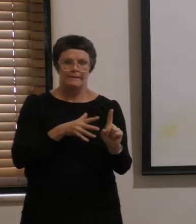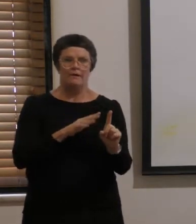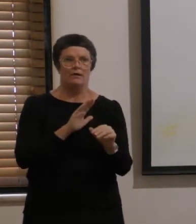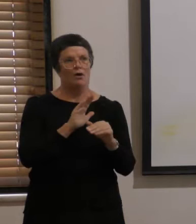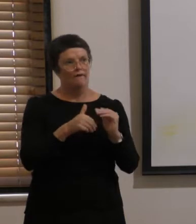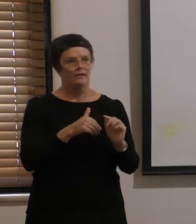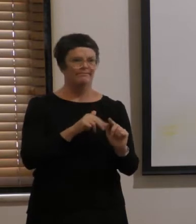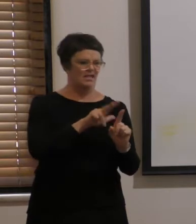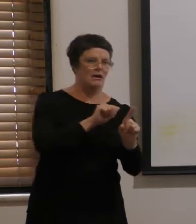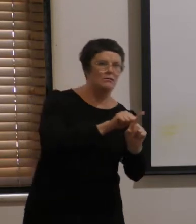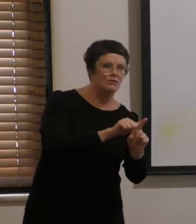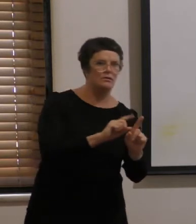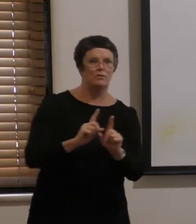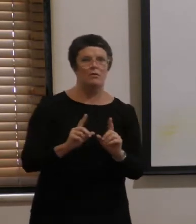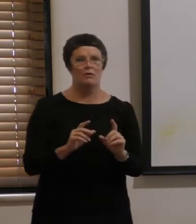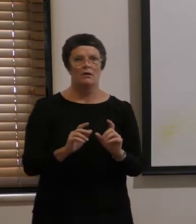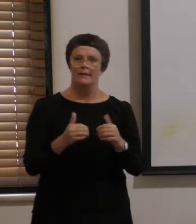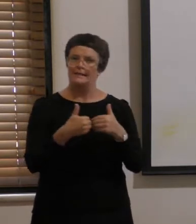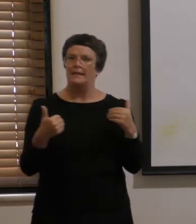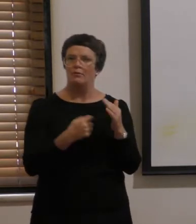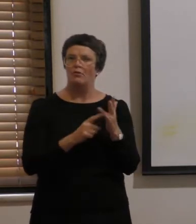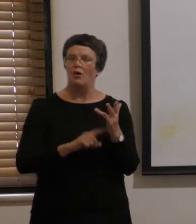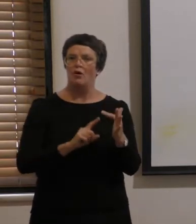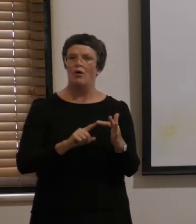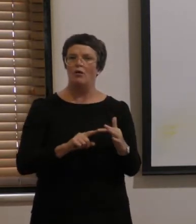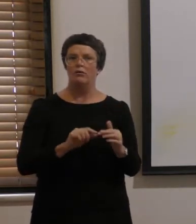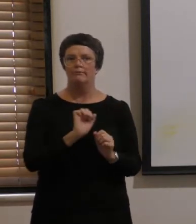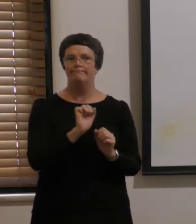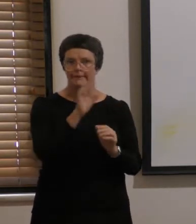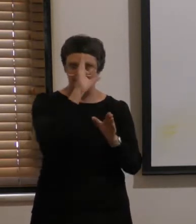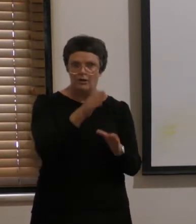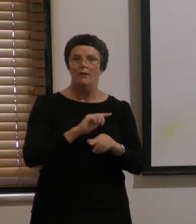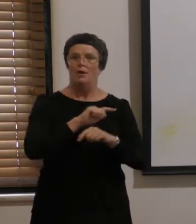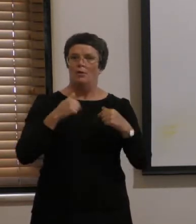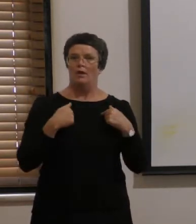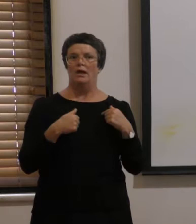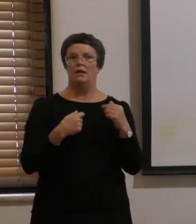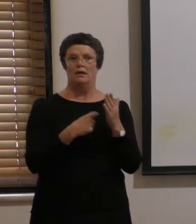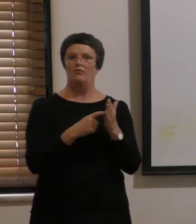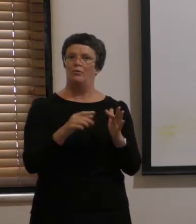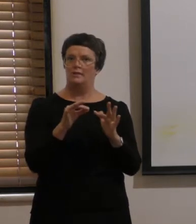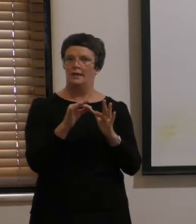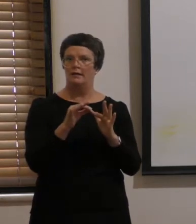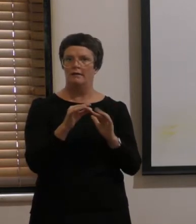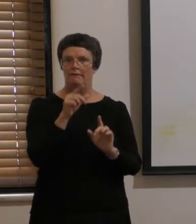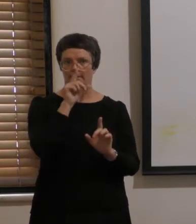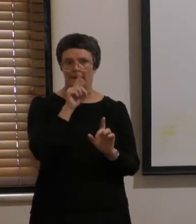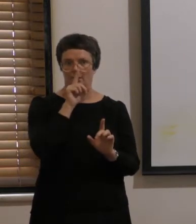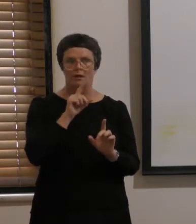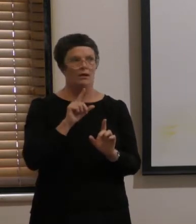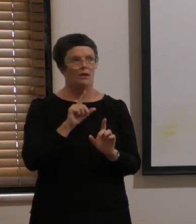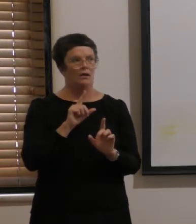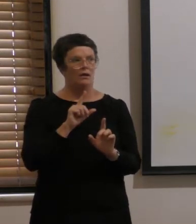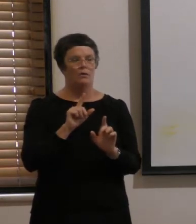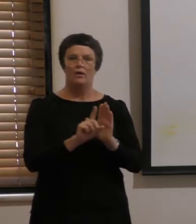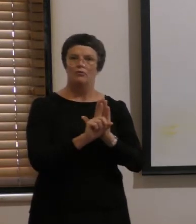a slightly different role to us in terms of their focus. But being the representative persons organisation, it's absolutely about